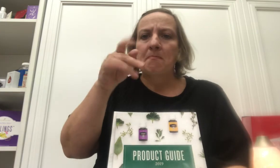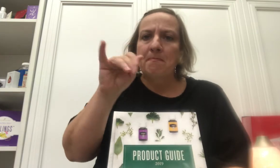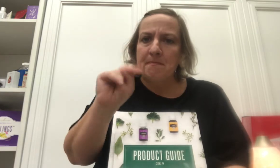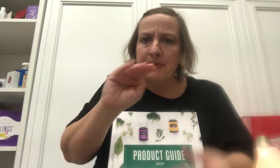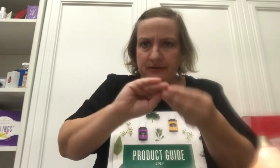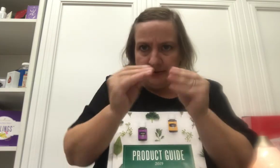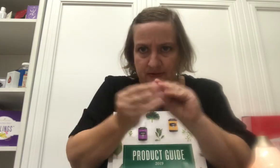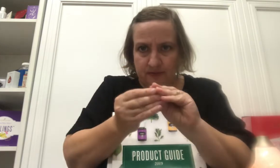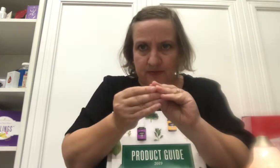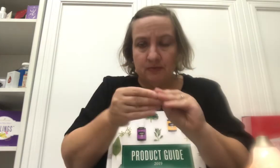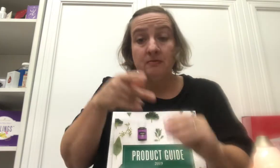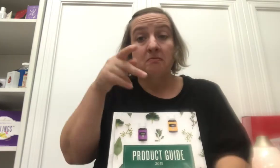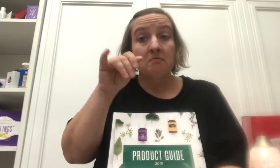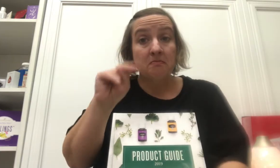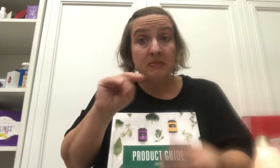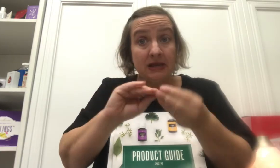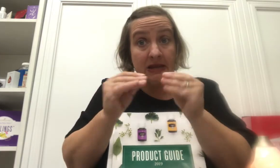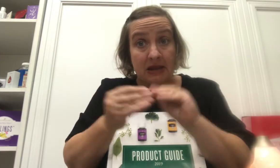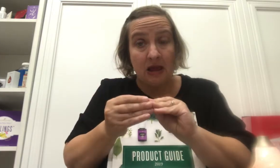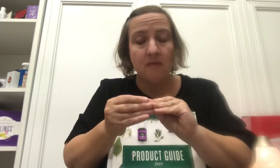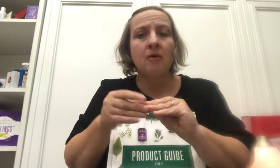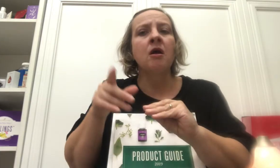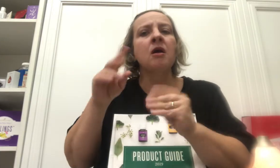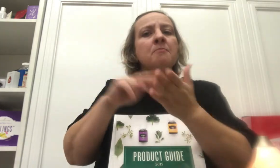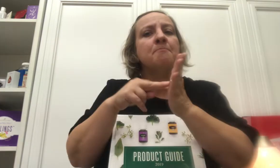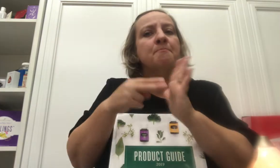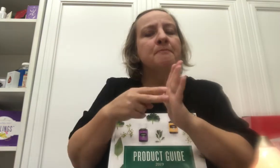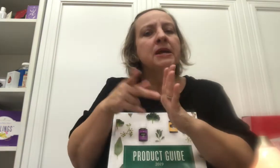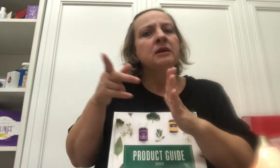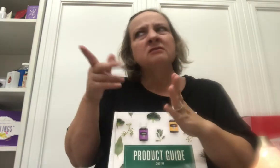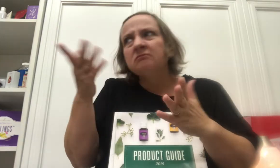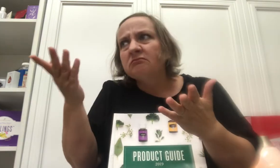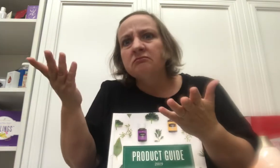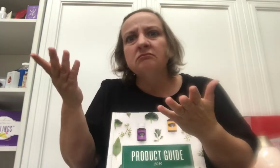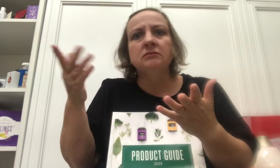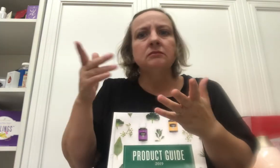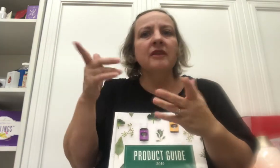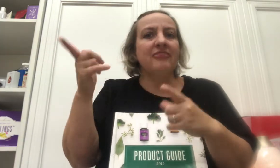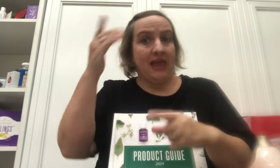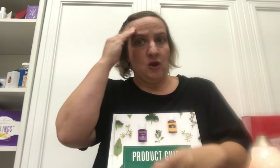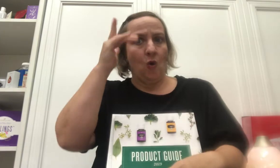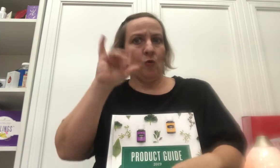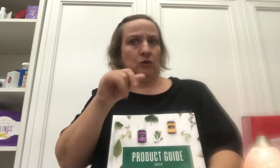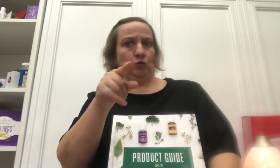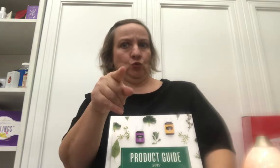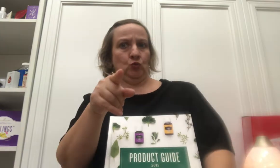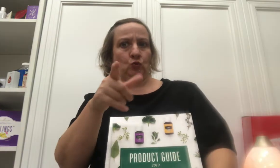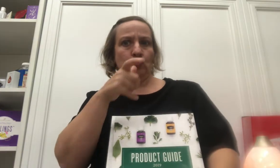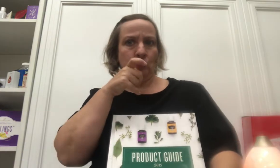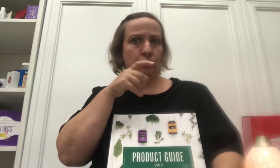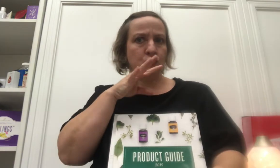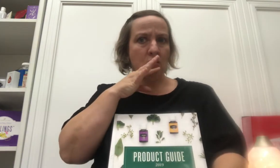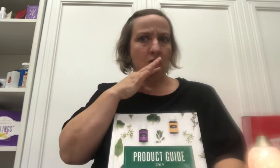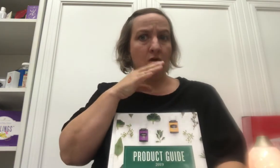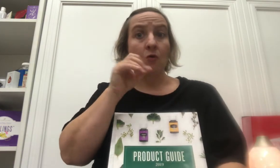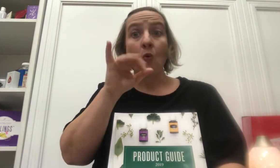you would tell them your PIN number. Your PIN number lets them know that you are the